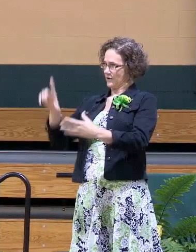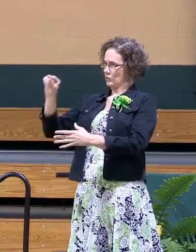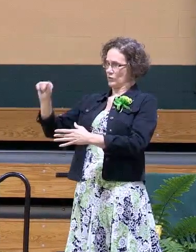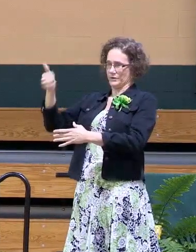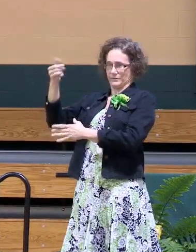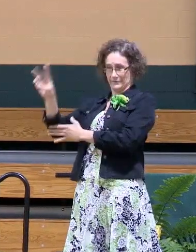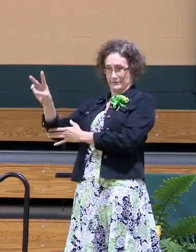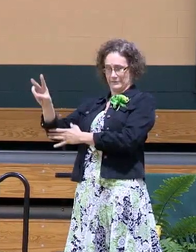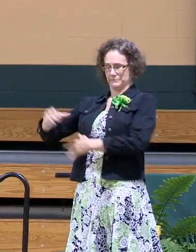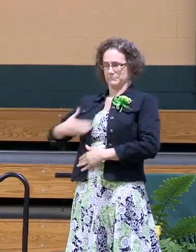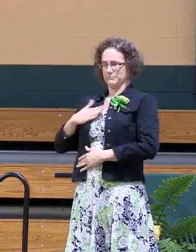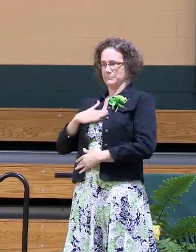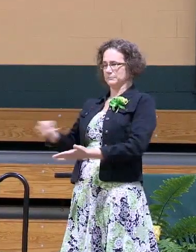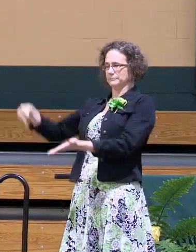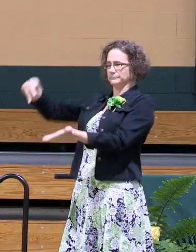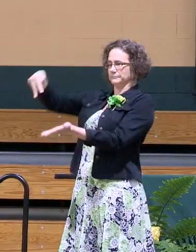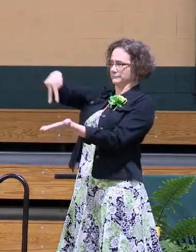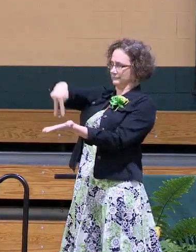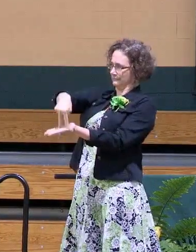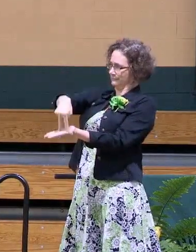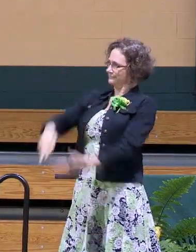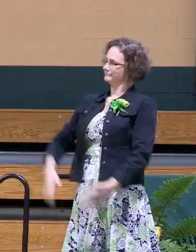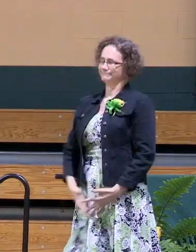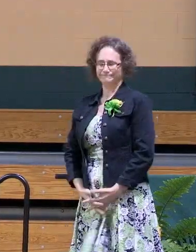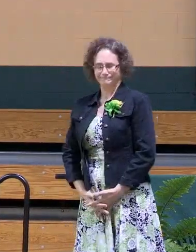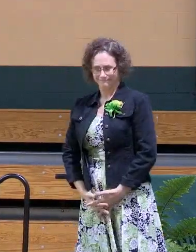Class of 2016, please rise.